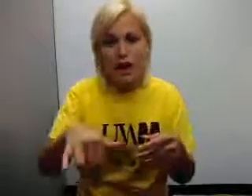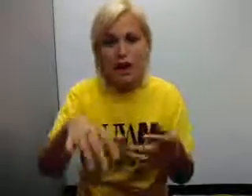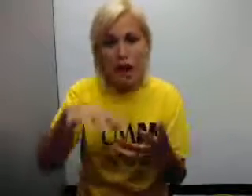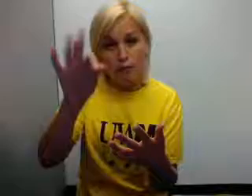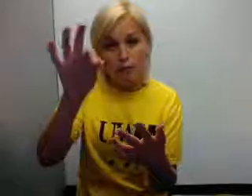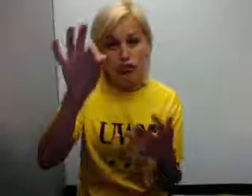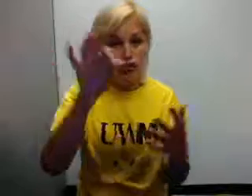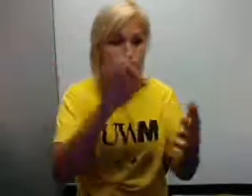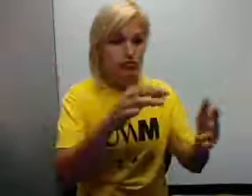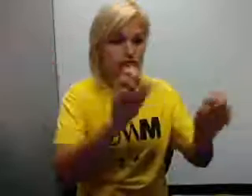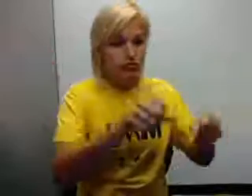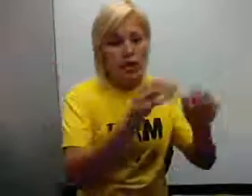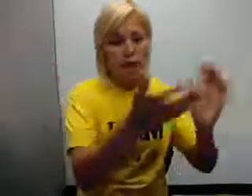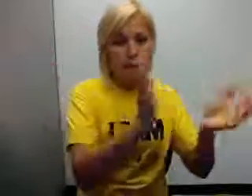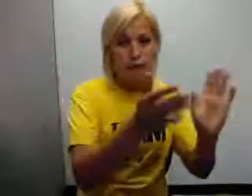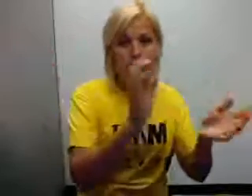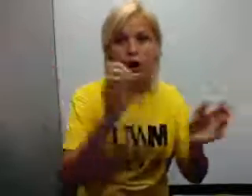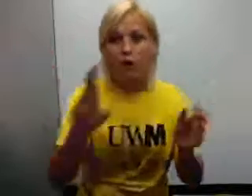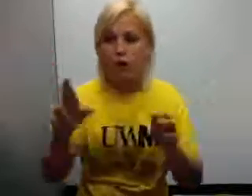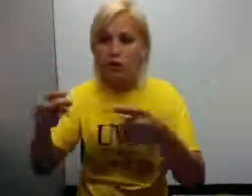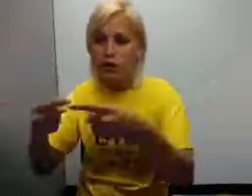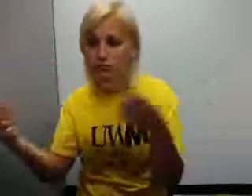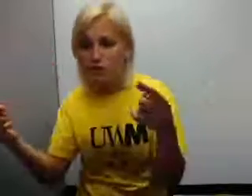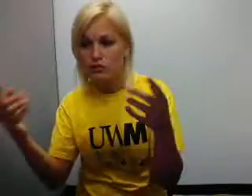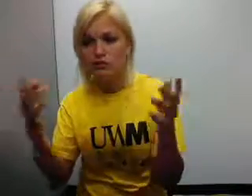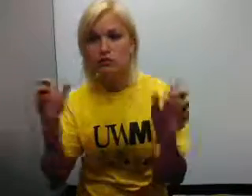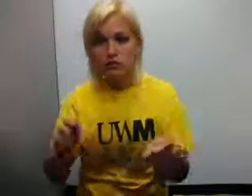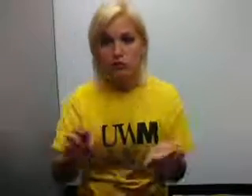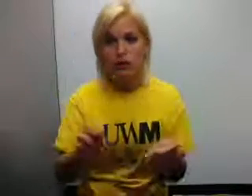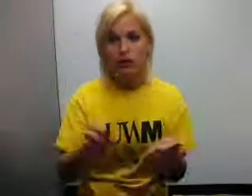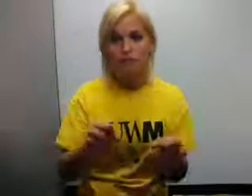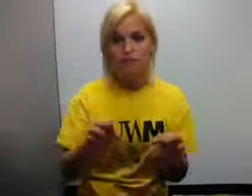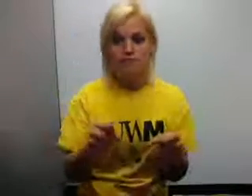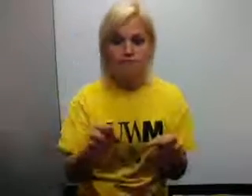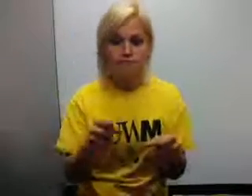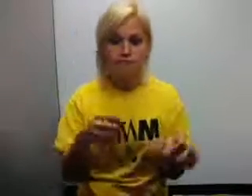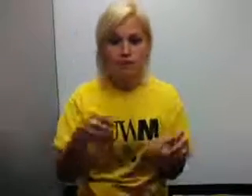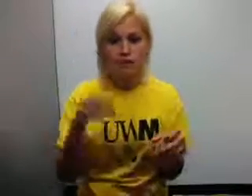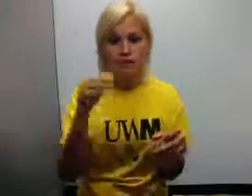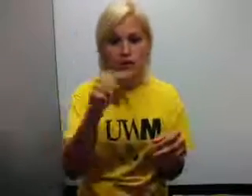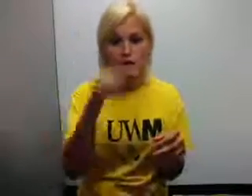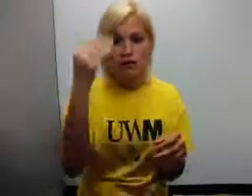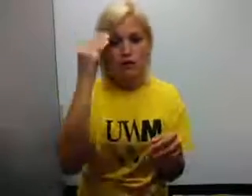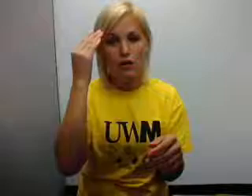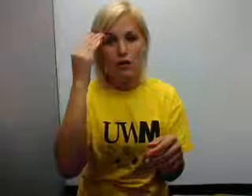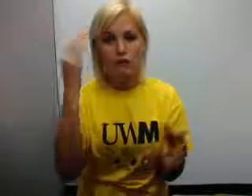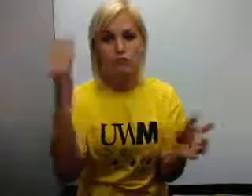the unfamiliar by setting it against the familiar. The end.